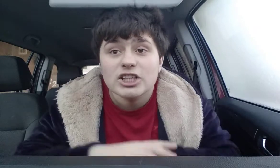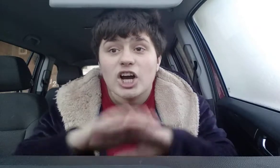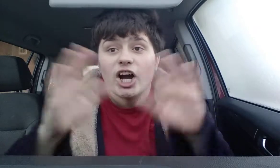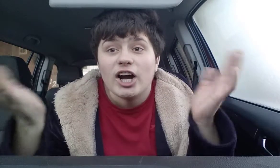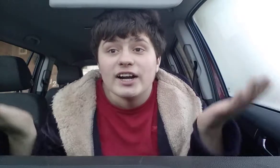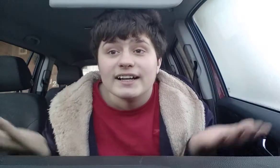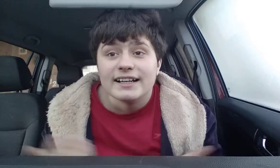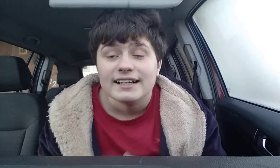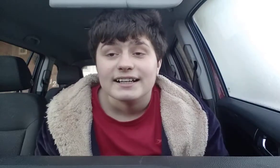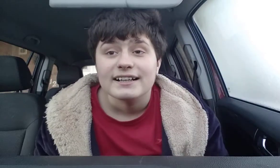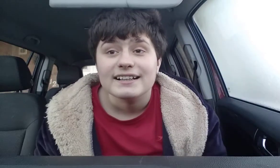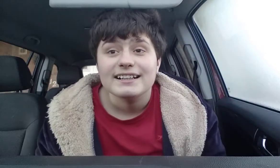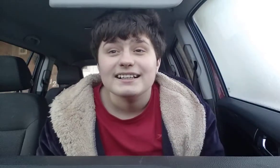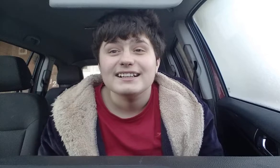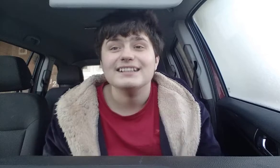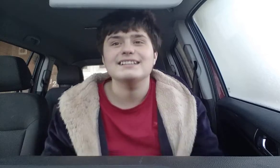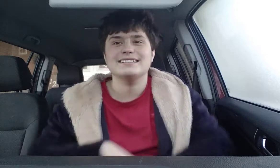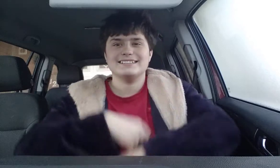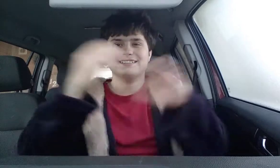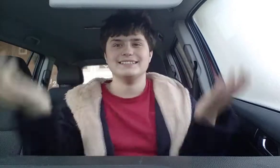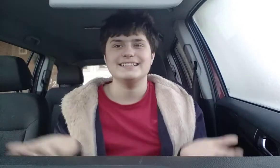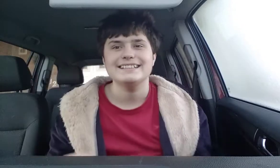sunny day.